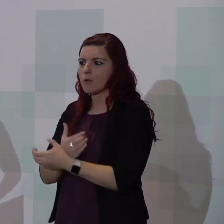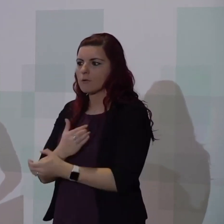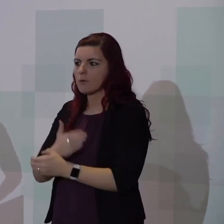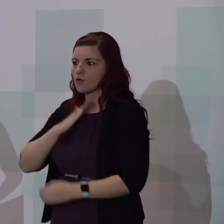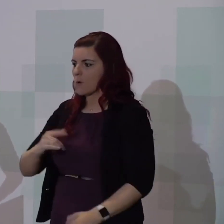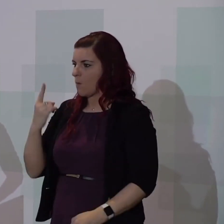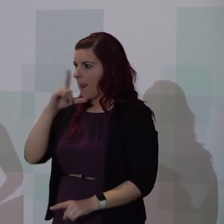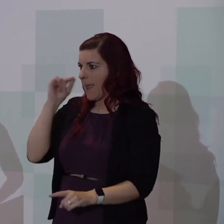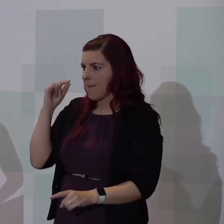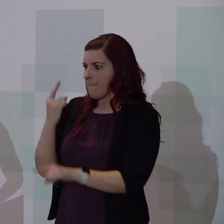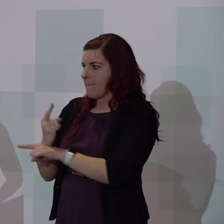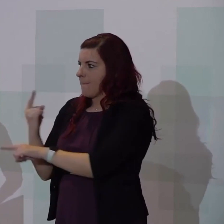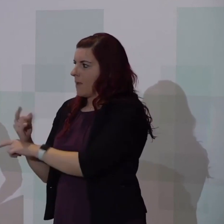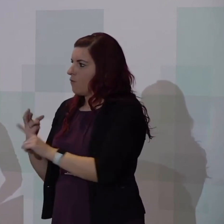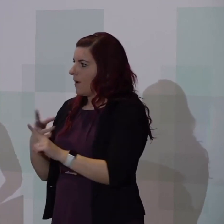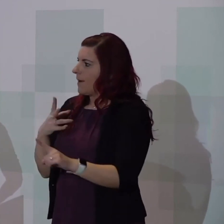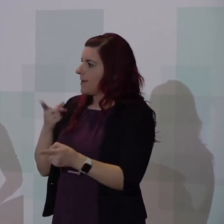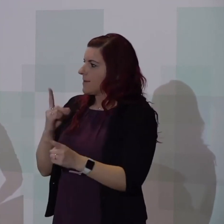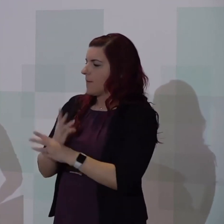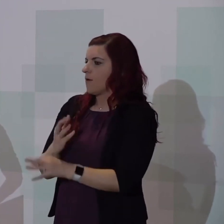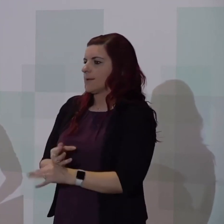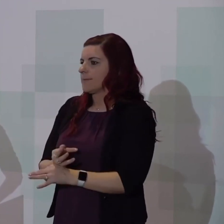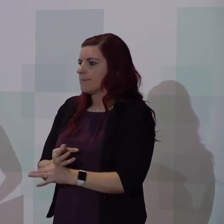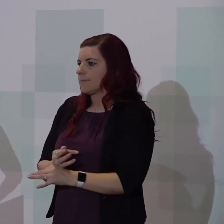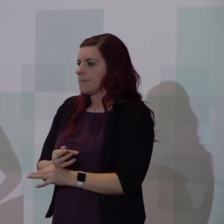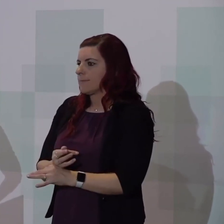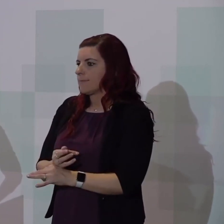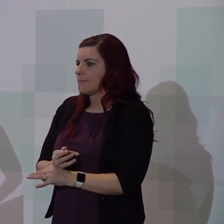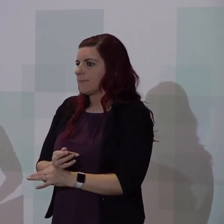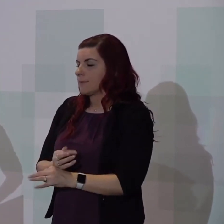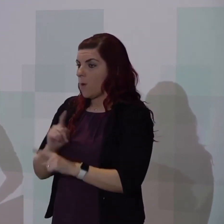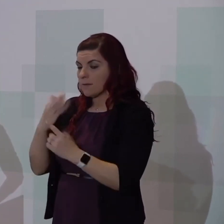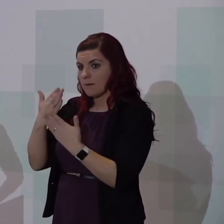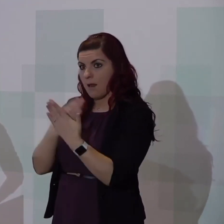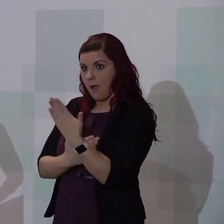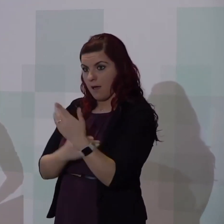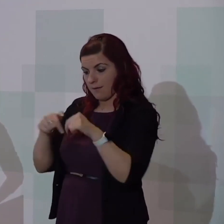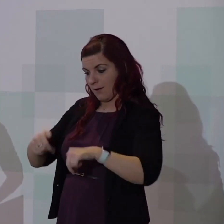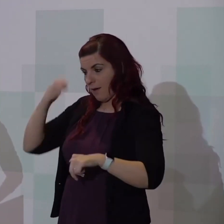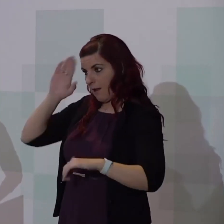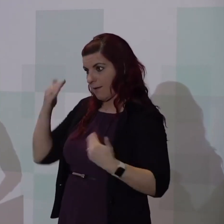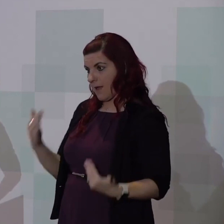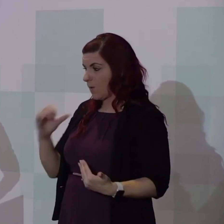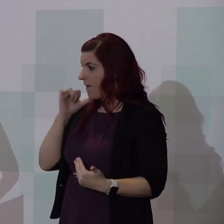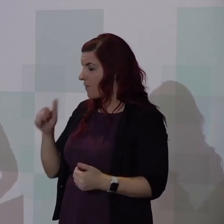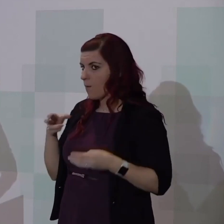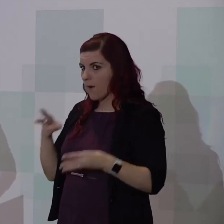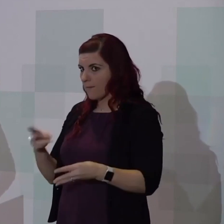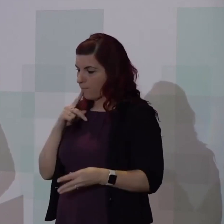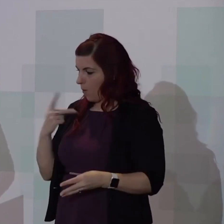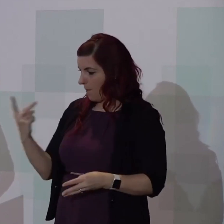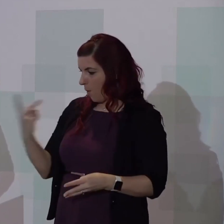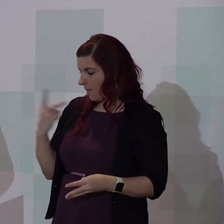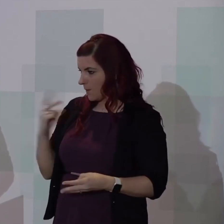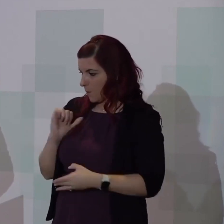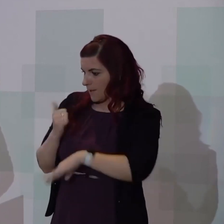is legally recognised as a parent. As the law stands in Ireland, we have no way for both of us to